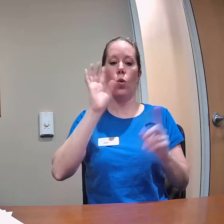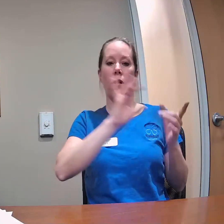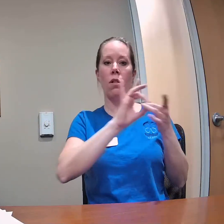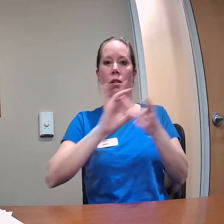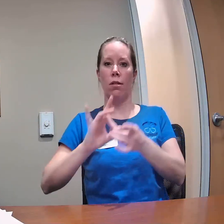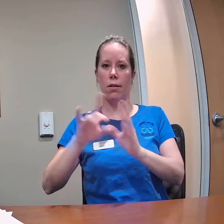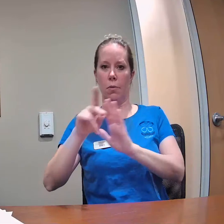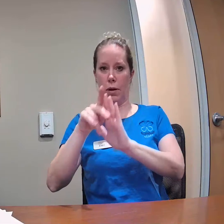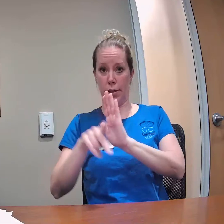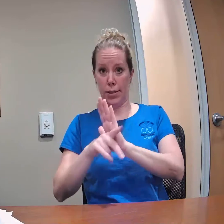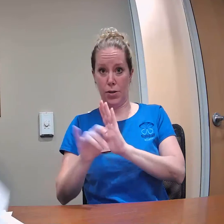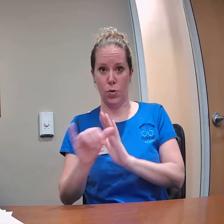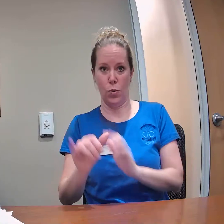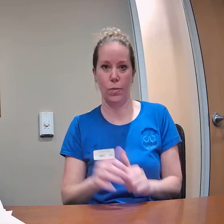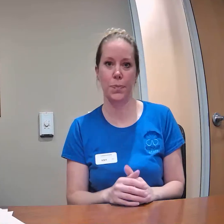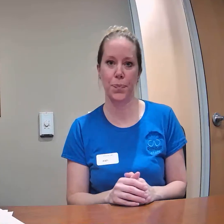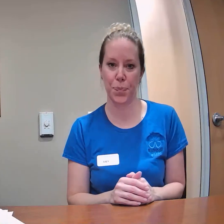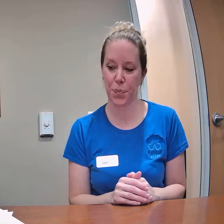apply.